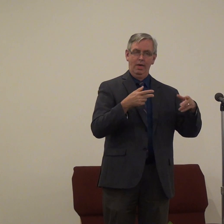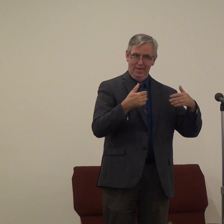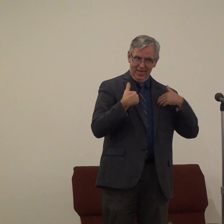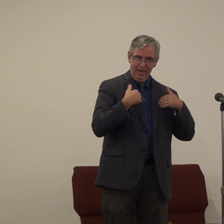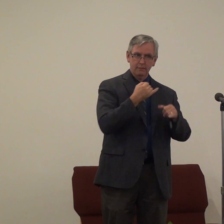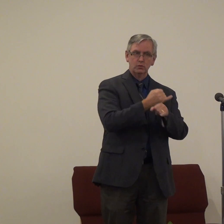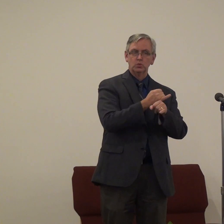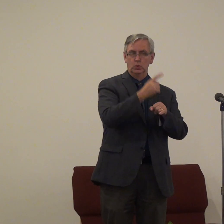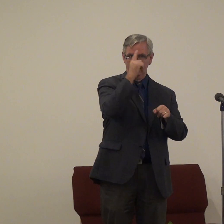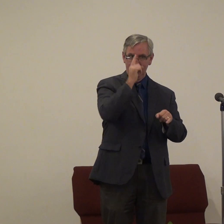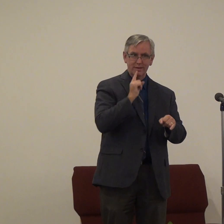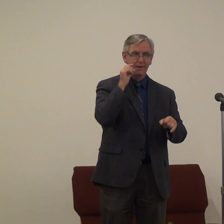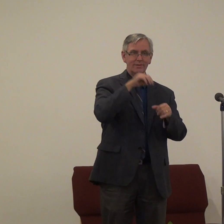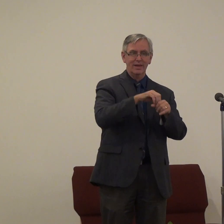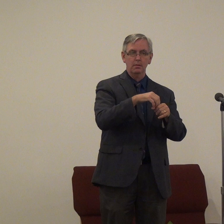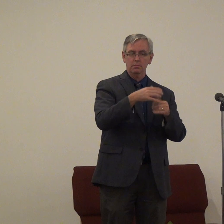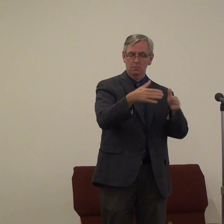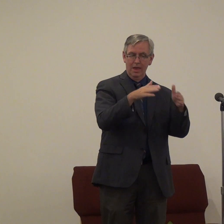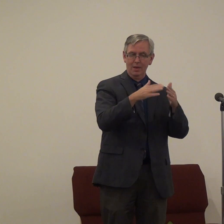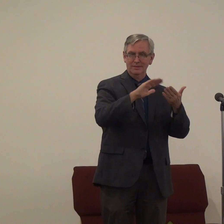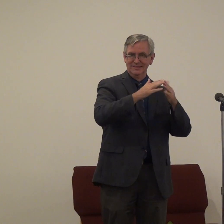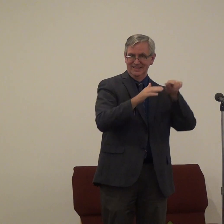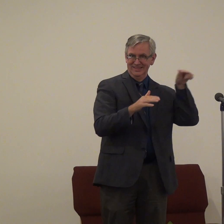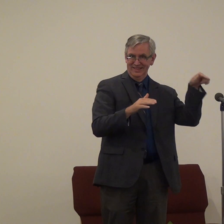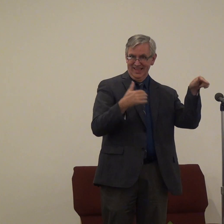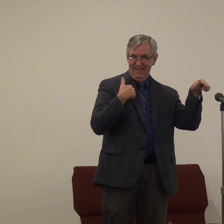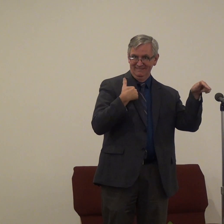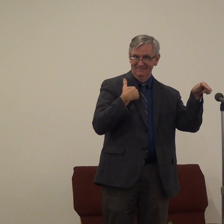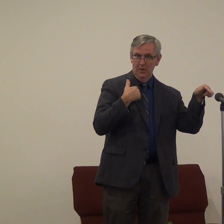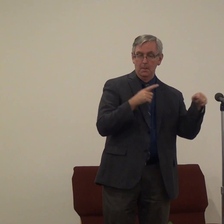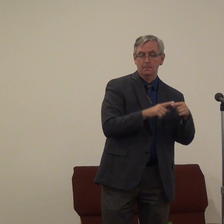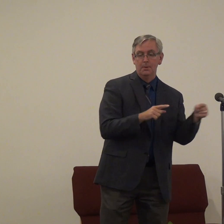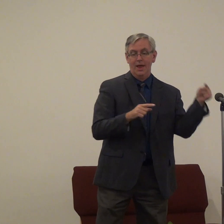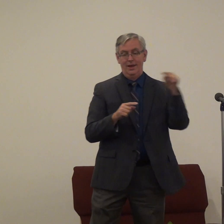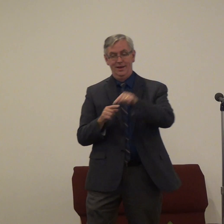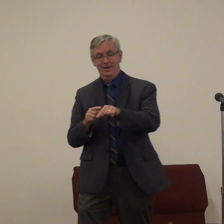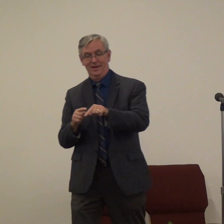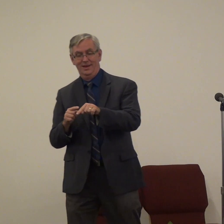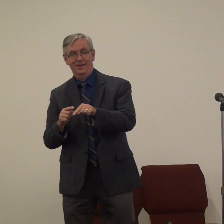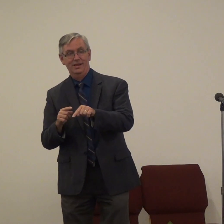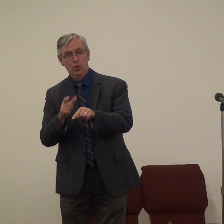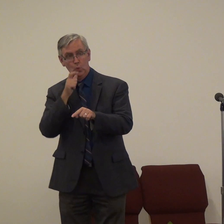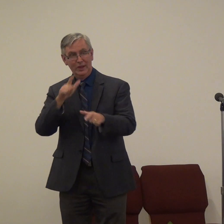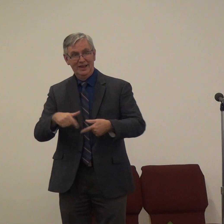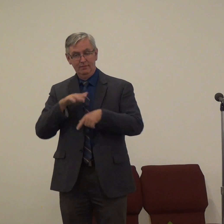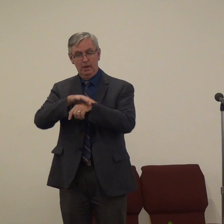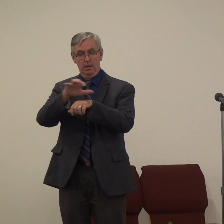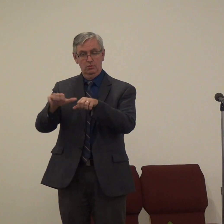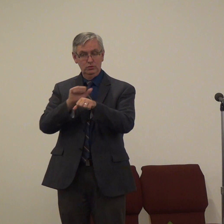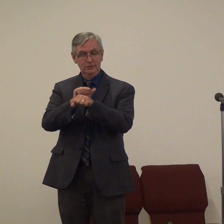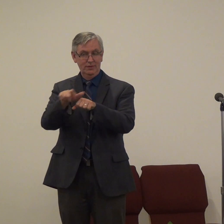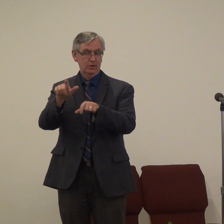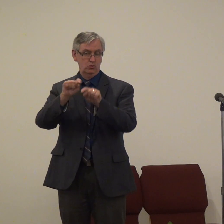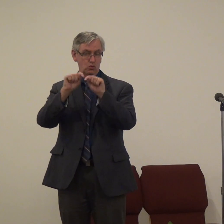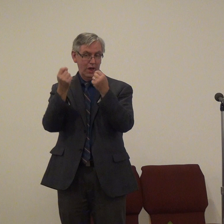the Hispanic people go to schools for the deaf. They have schools for the deaf. But among the Indian people that live